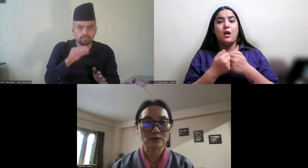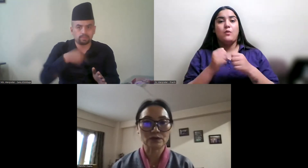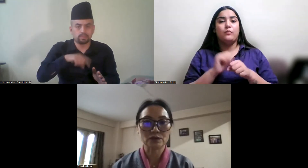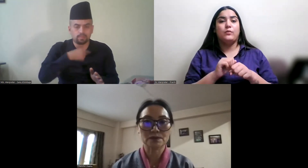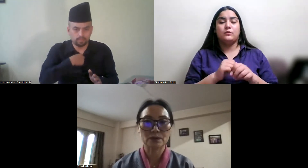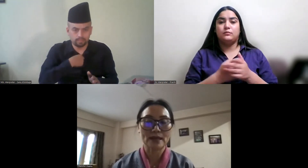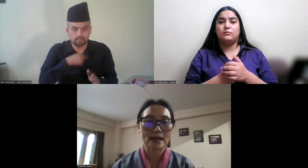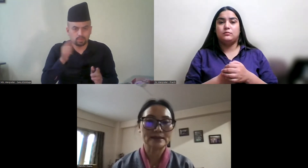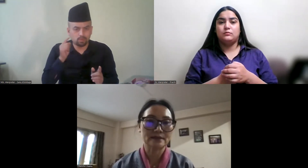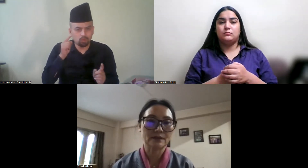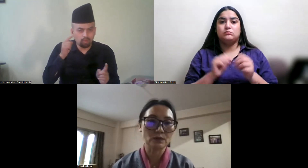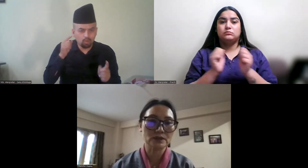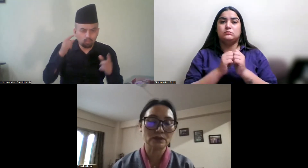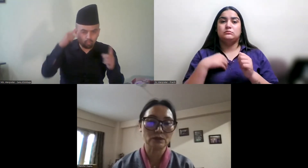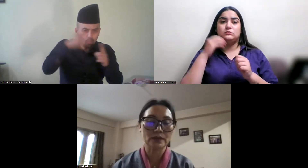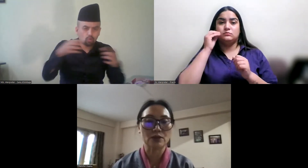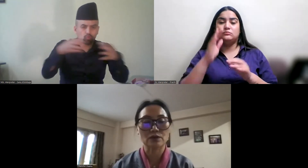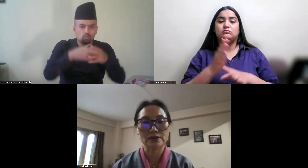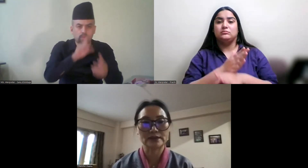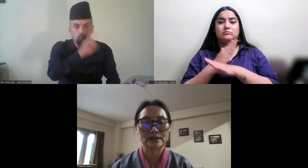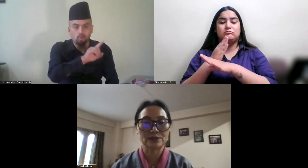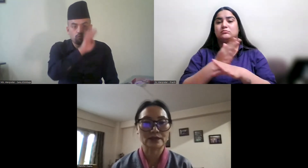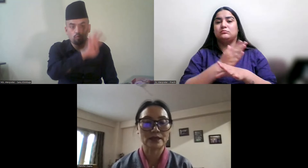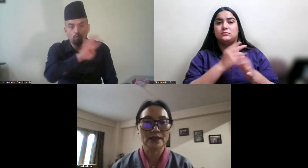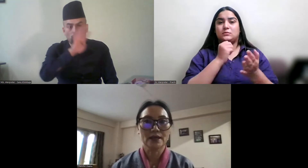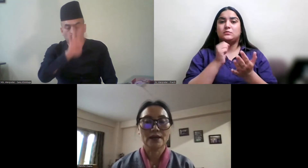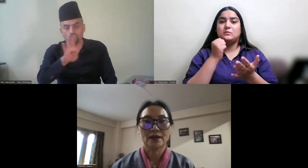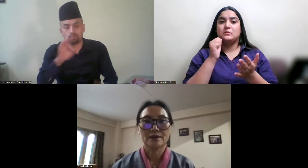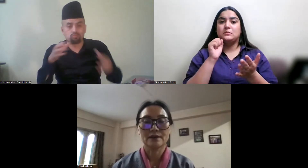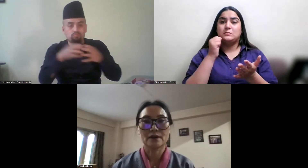conducted focus groups with 114 youth across the country.